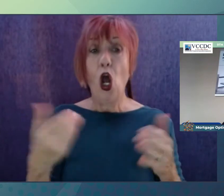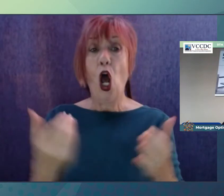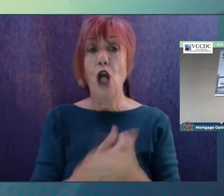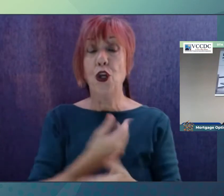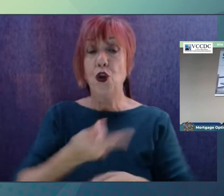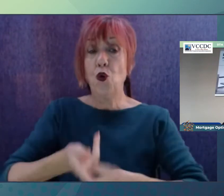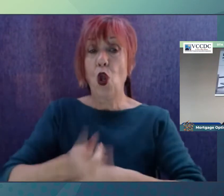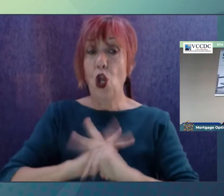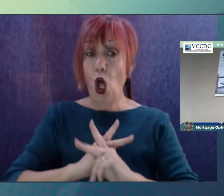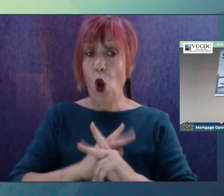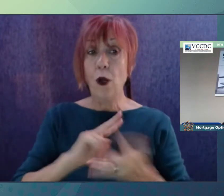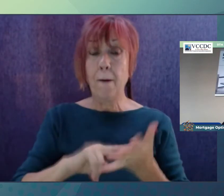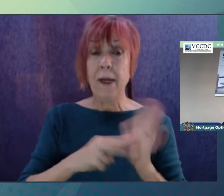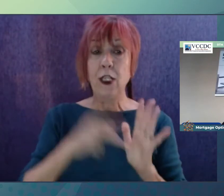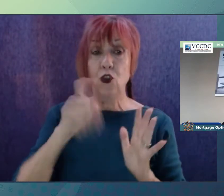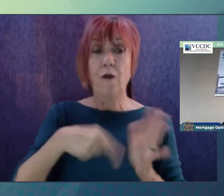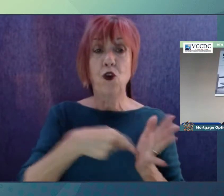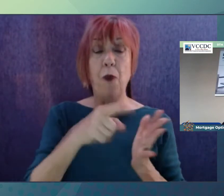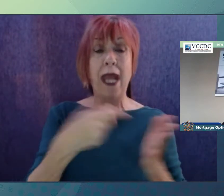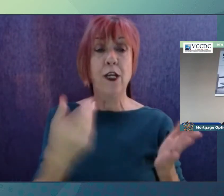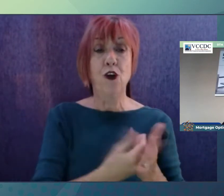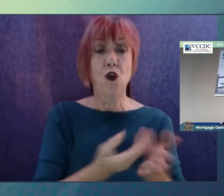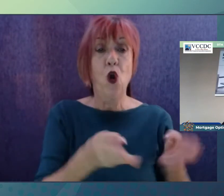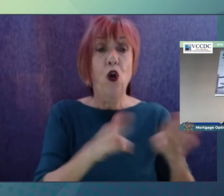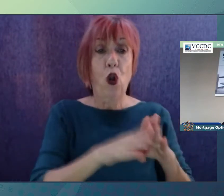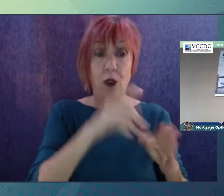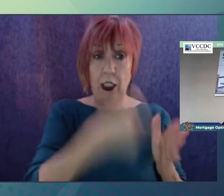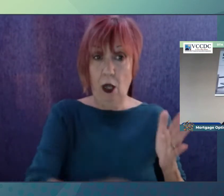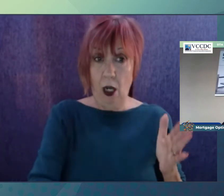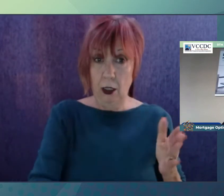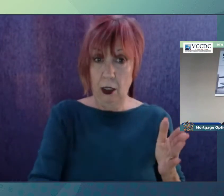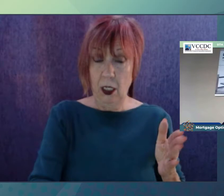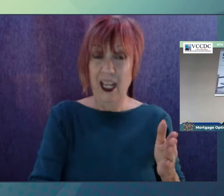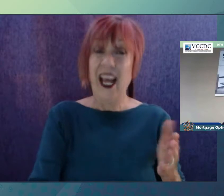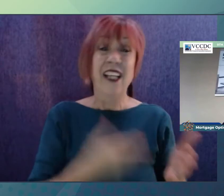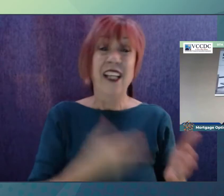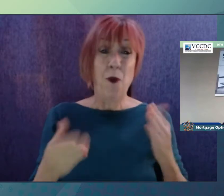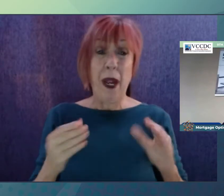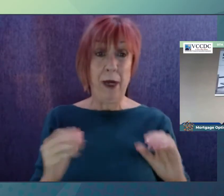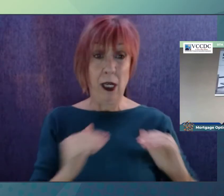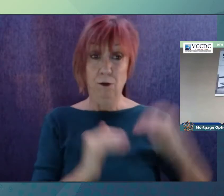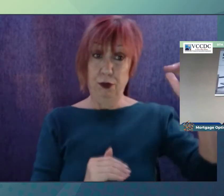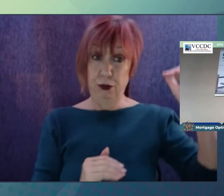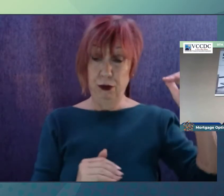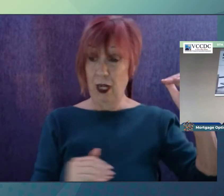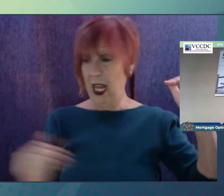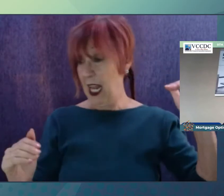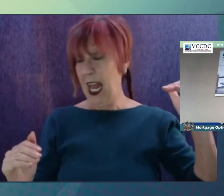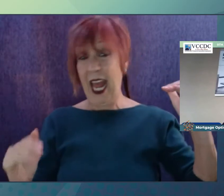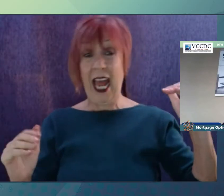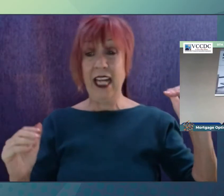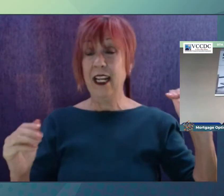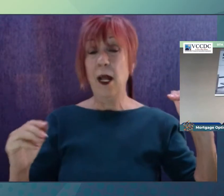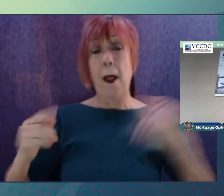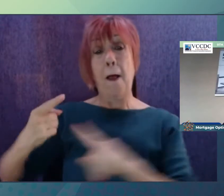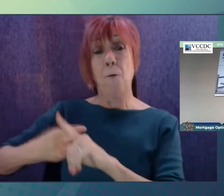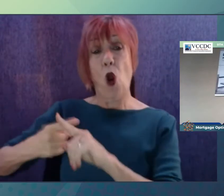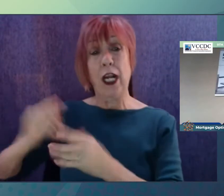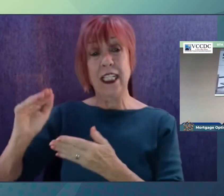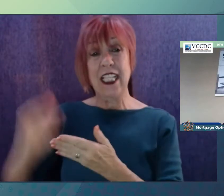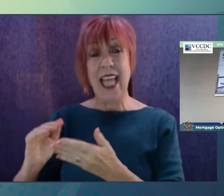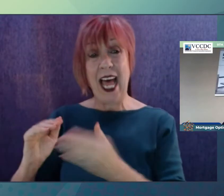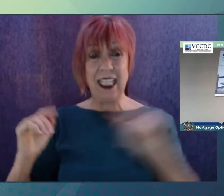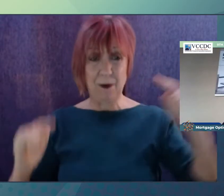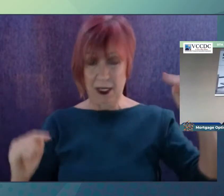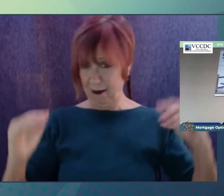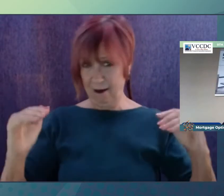means paying new closing costs, and those may or may not be worth the savings from a lower rate, depending on how long you expect to live in that